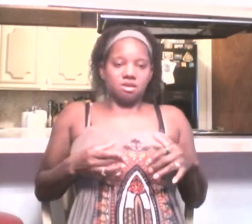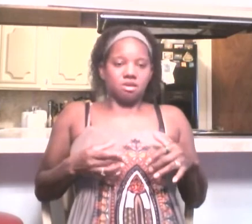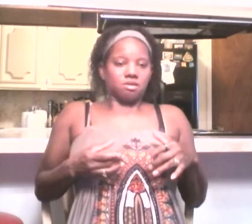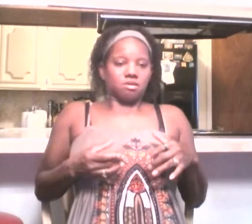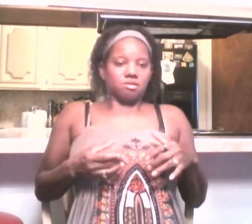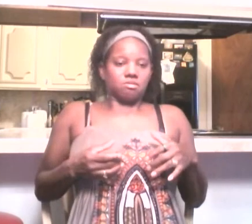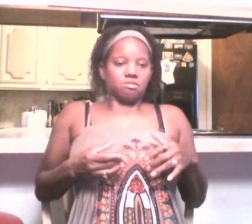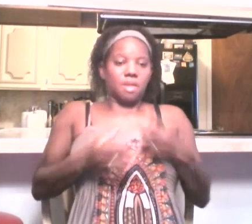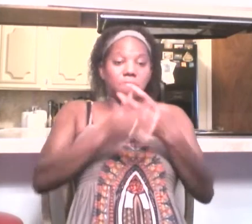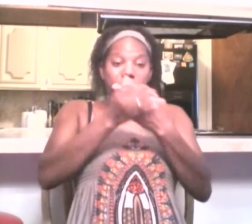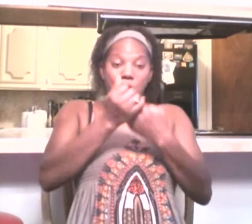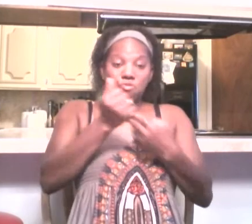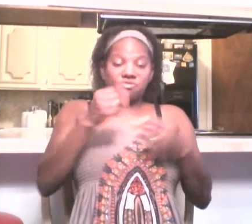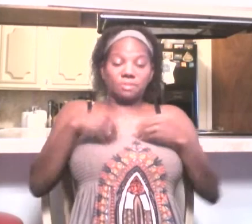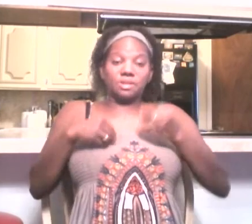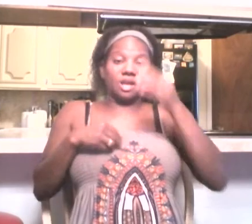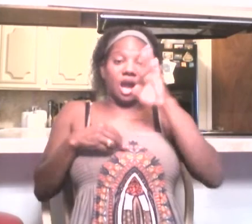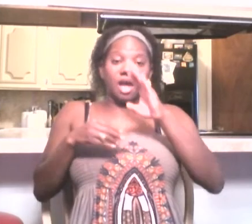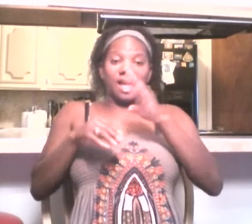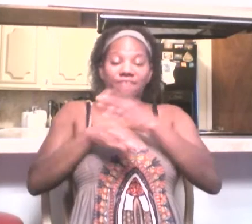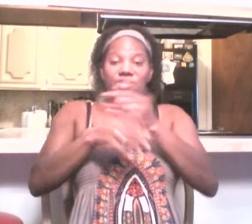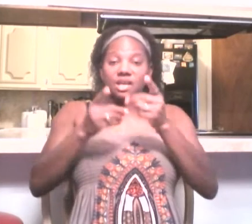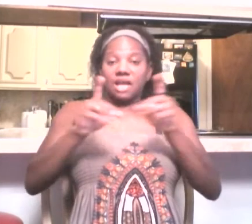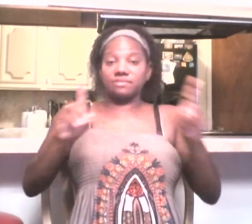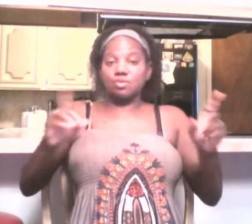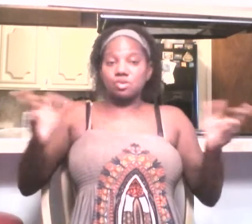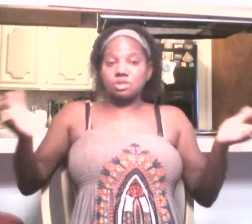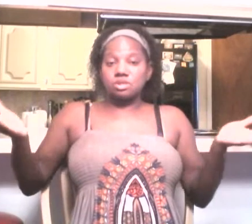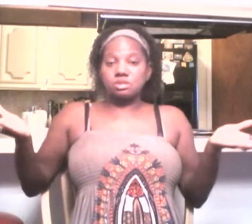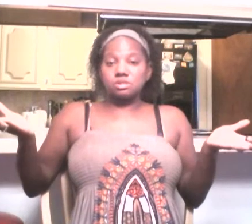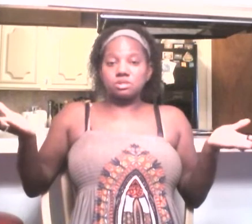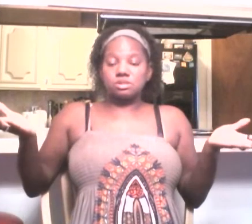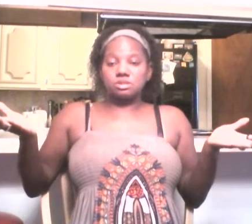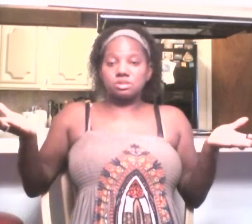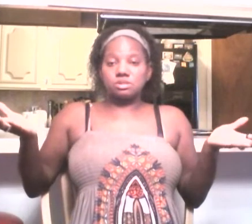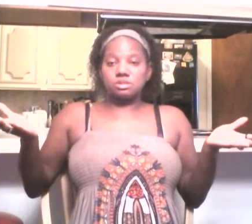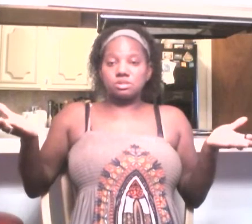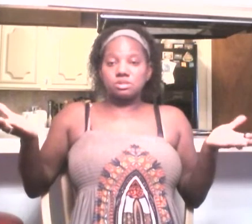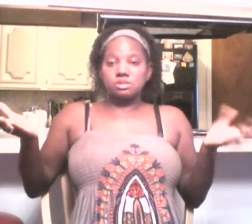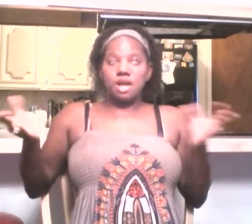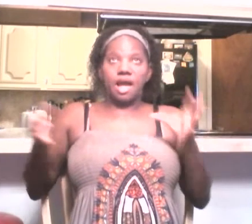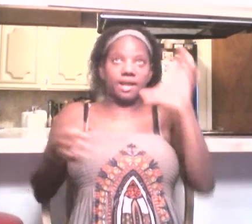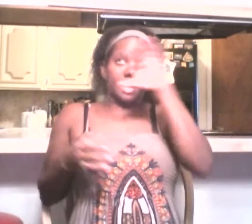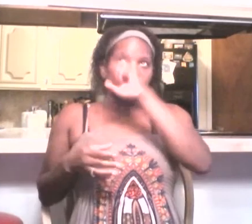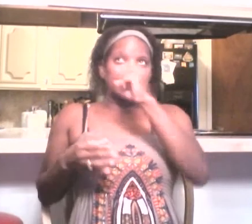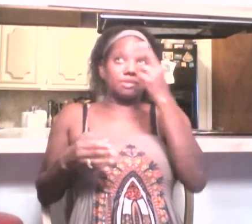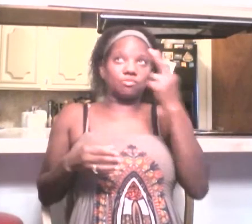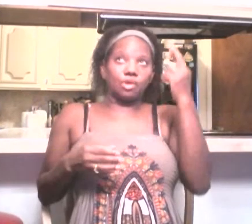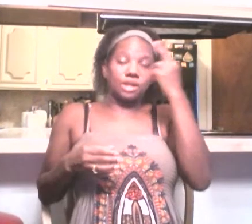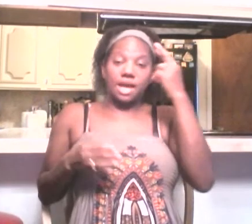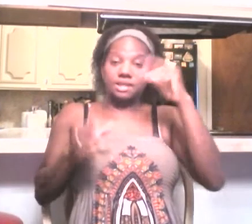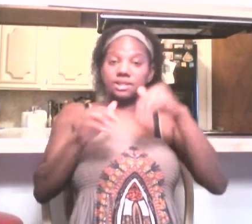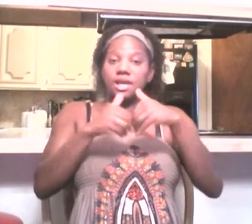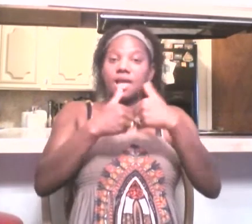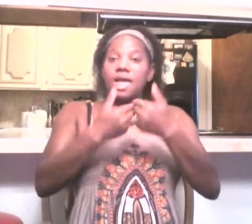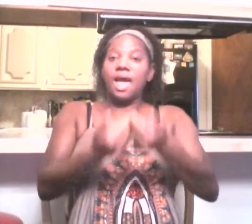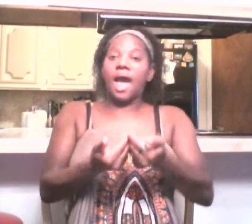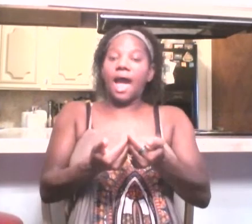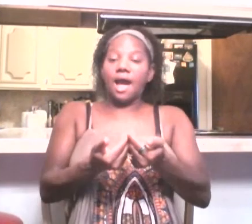they both accepted God after they got divorced. I guess they didn't realize